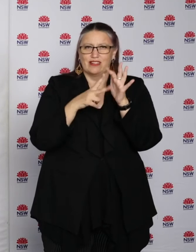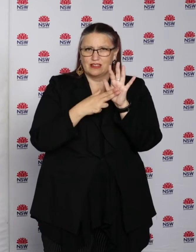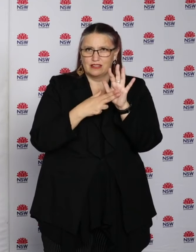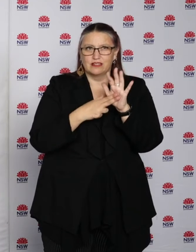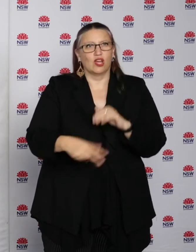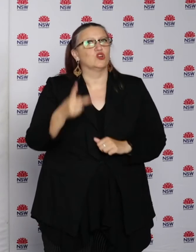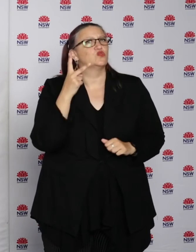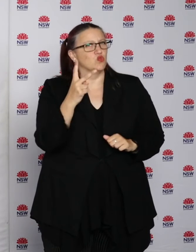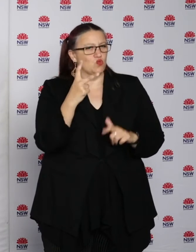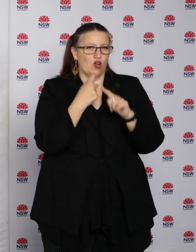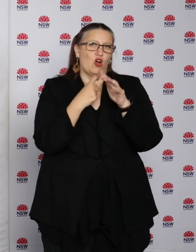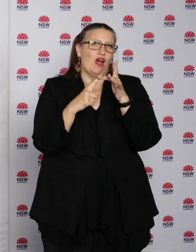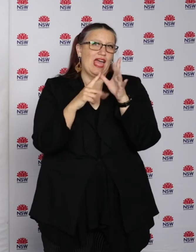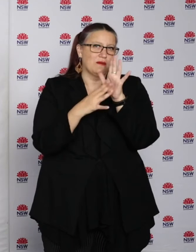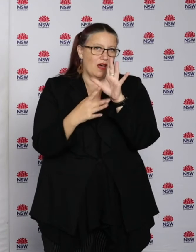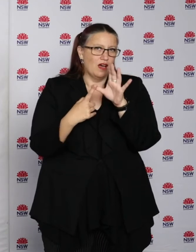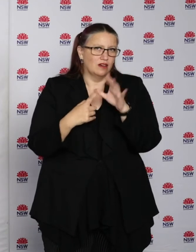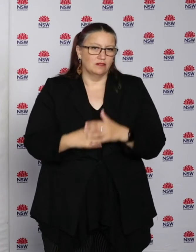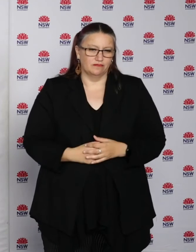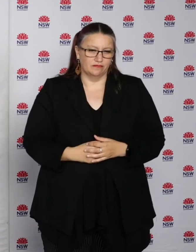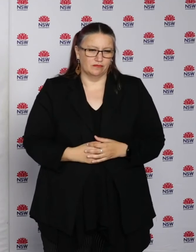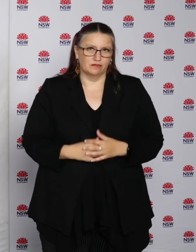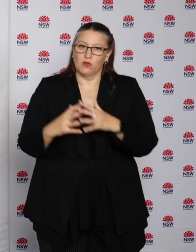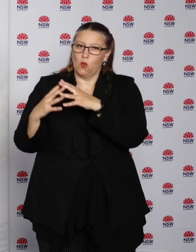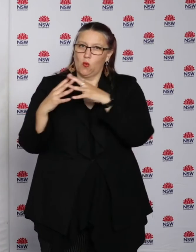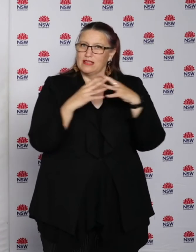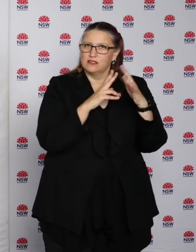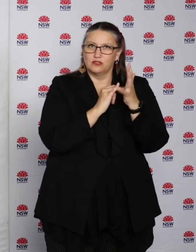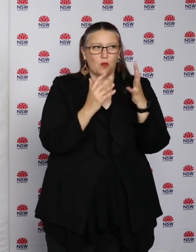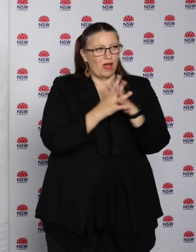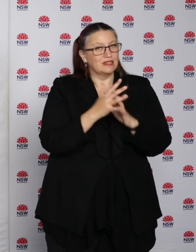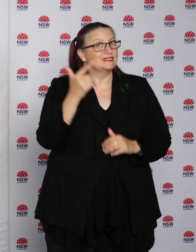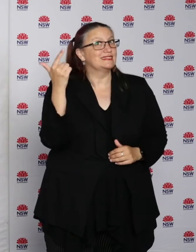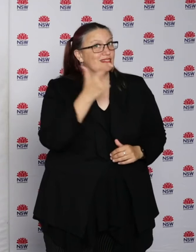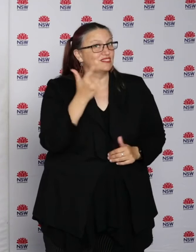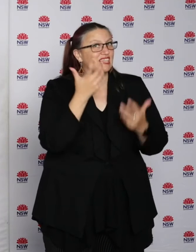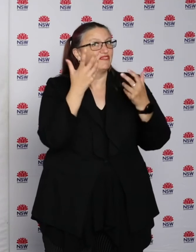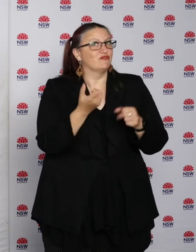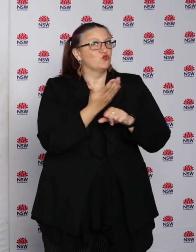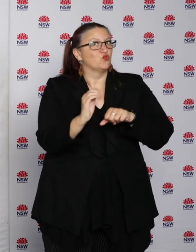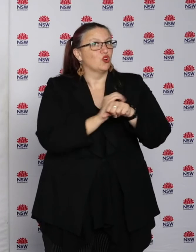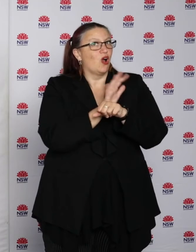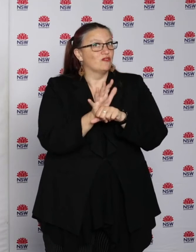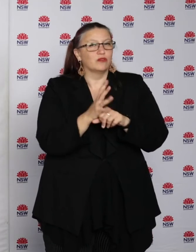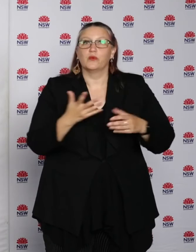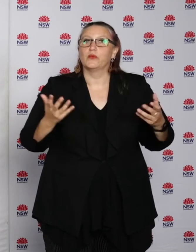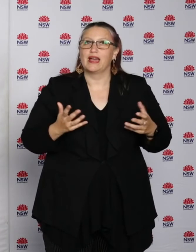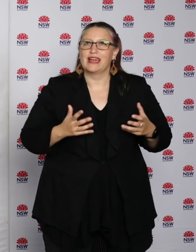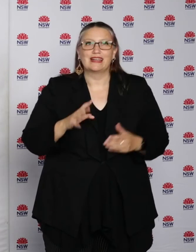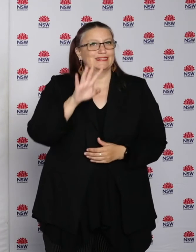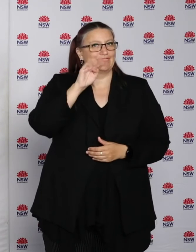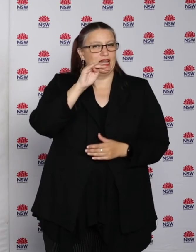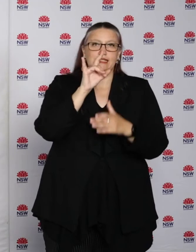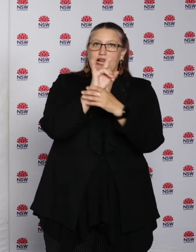Koma. In Western New South Wales, we've seen 17 new cases, including 10 in